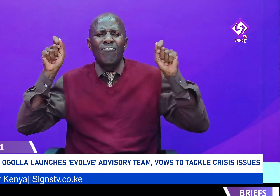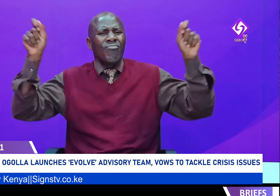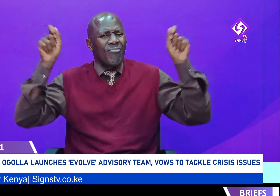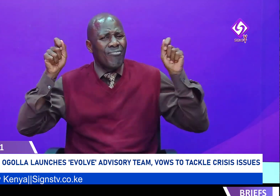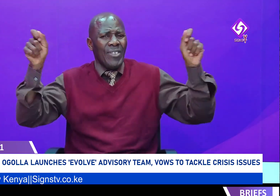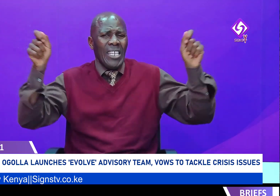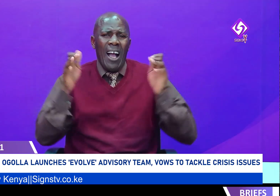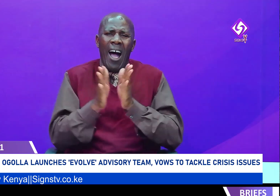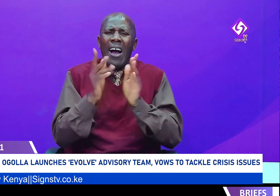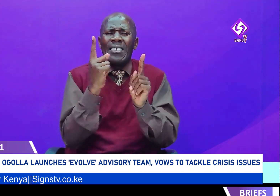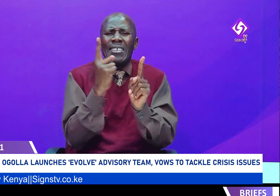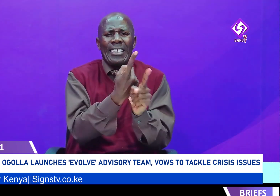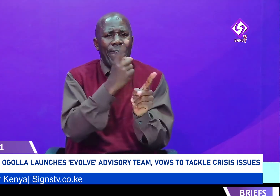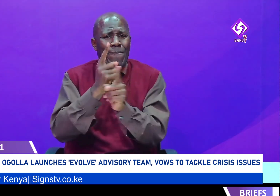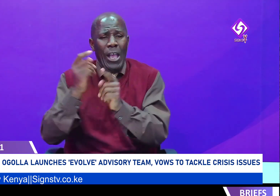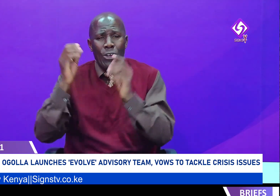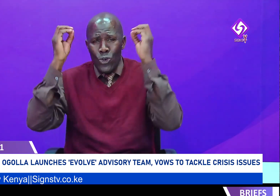the protracted lecturers' strike,